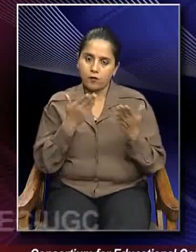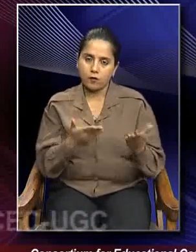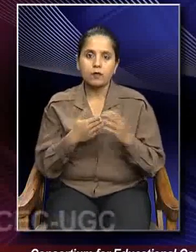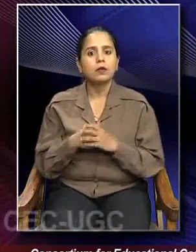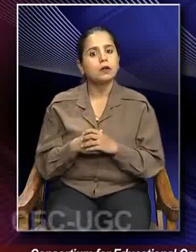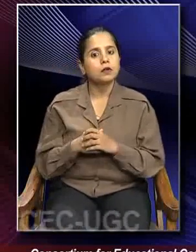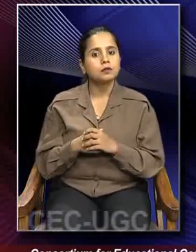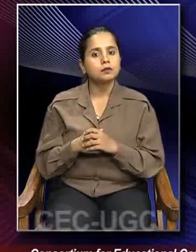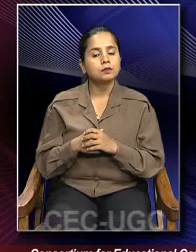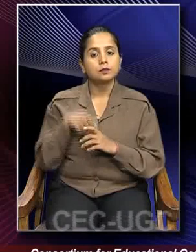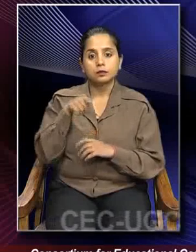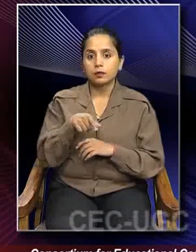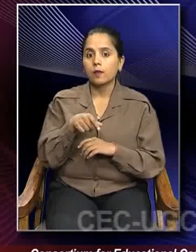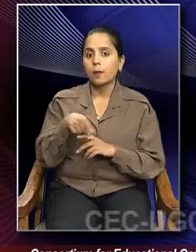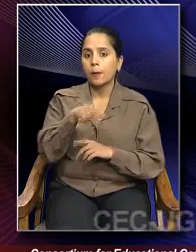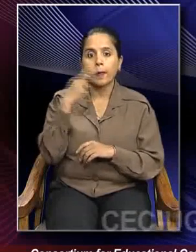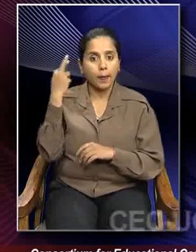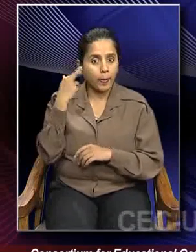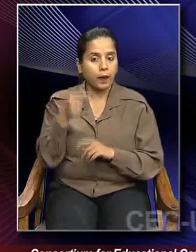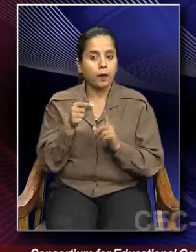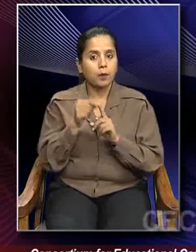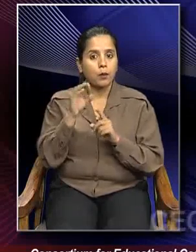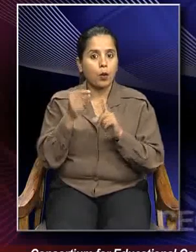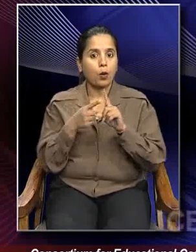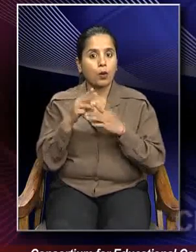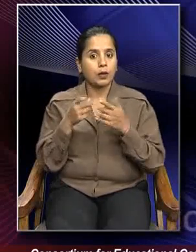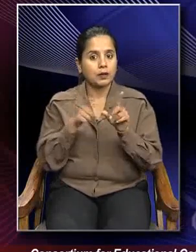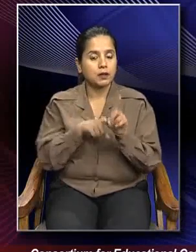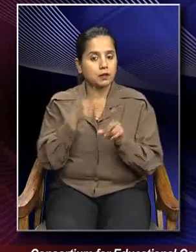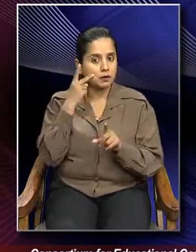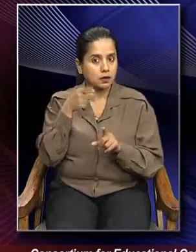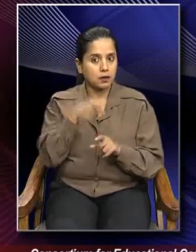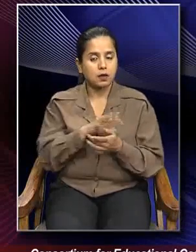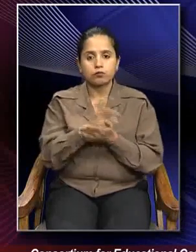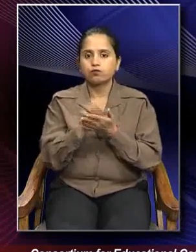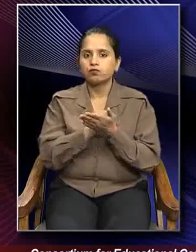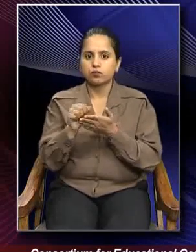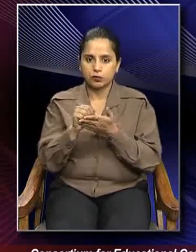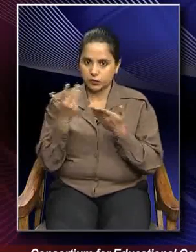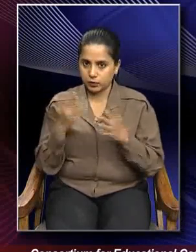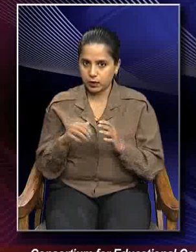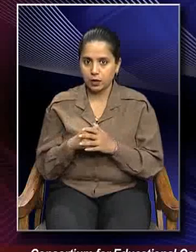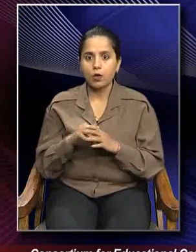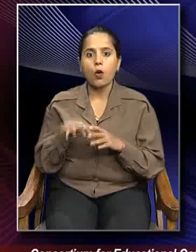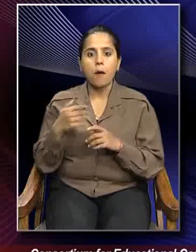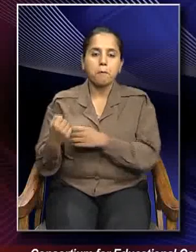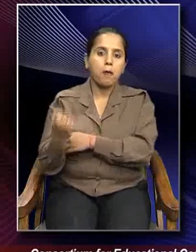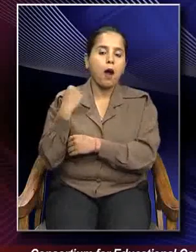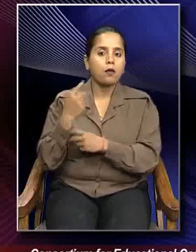and its causal potency has been destroyed or